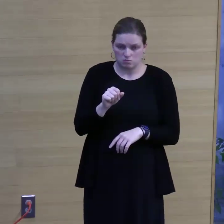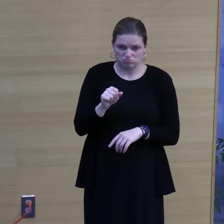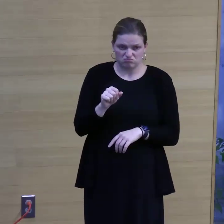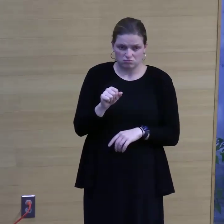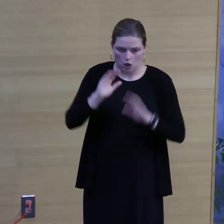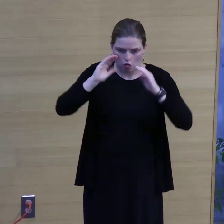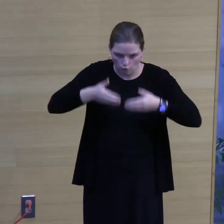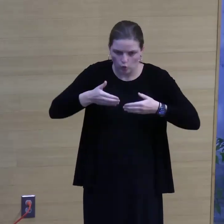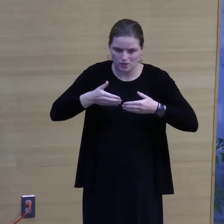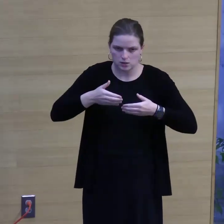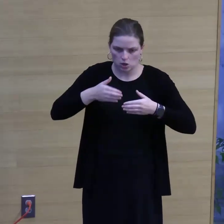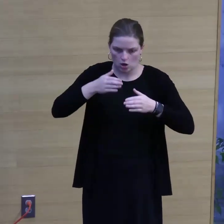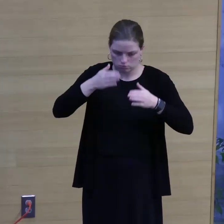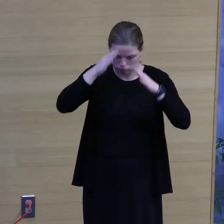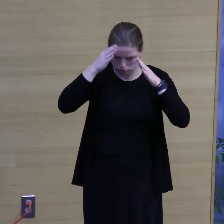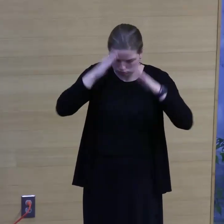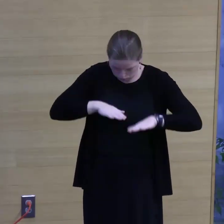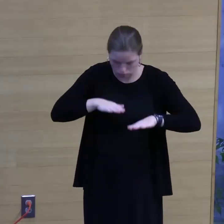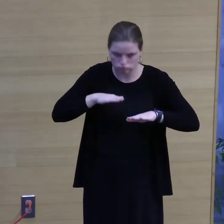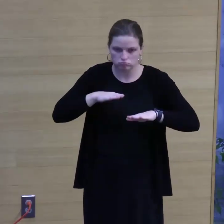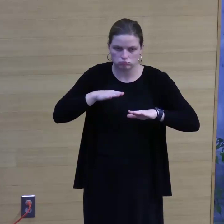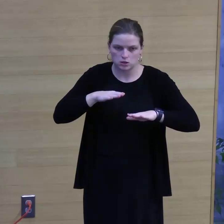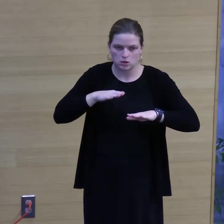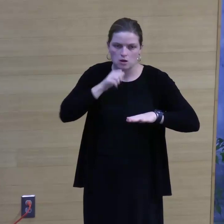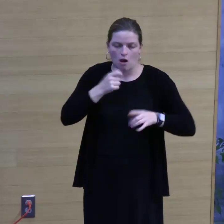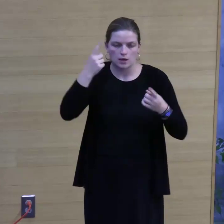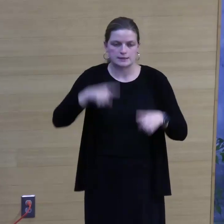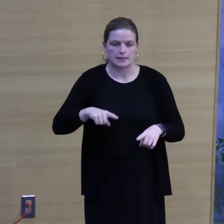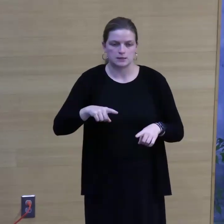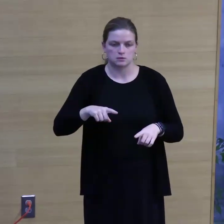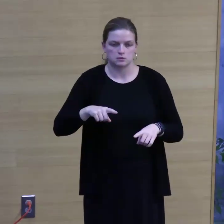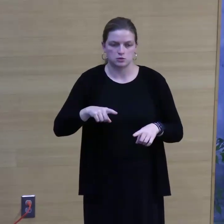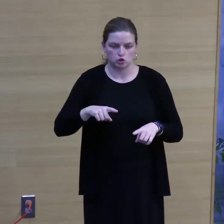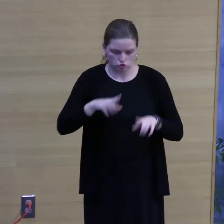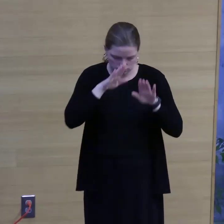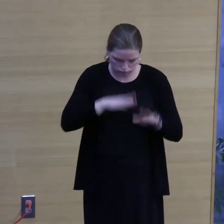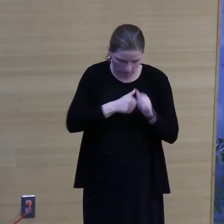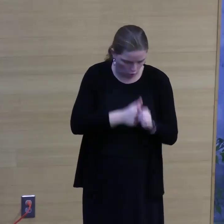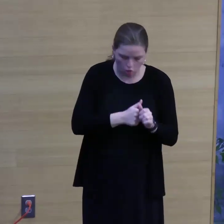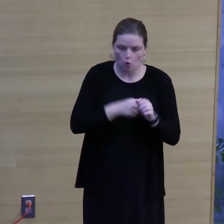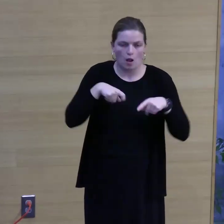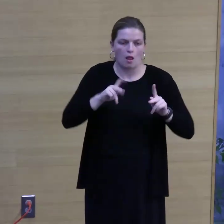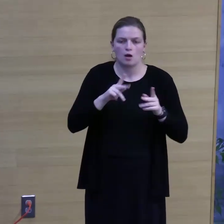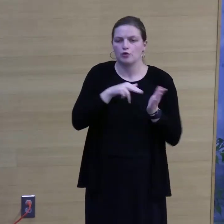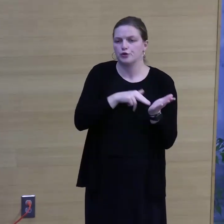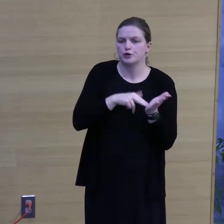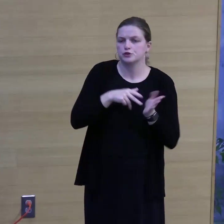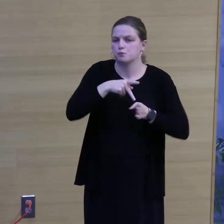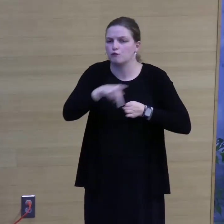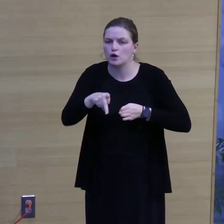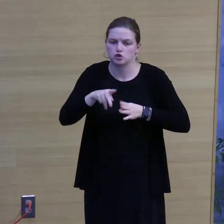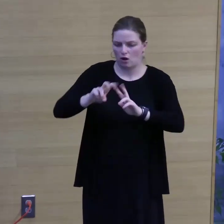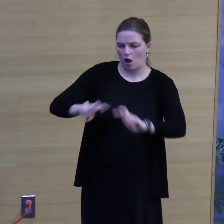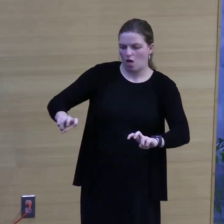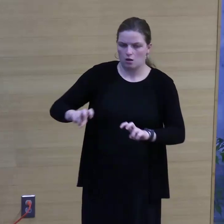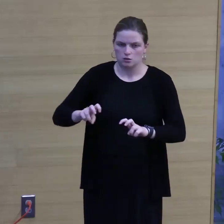the focus should be on compliance, Mhm. not consent. That let the nurses or the professionals